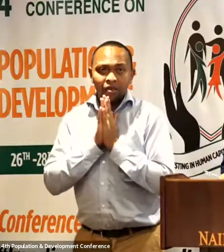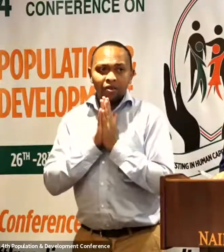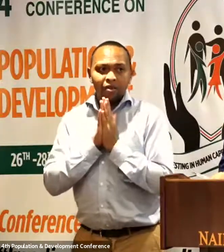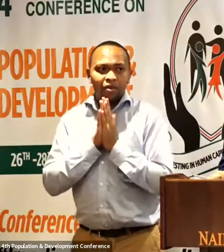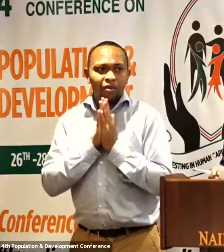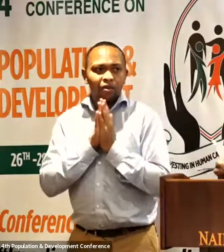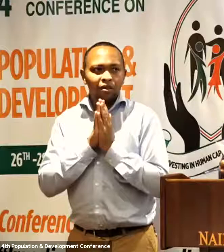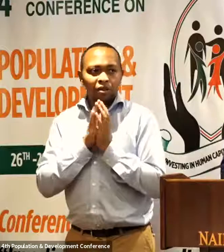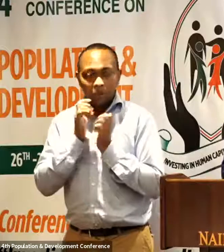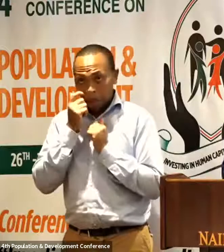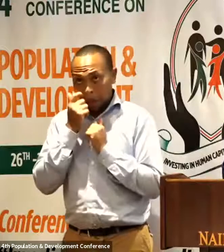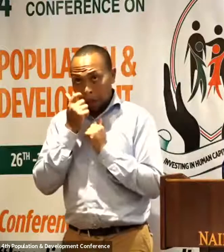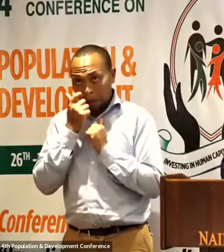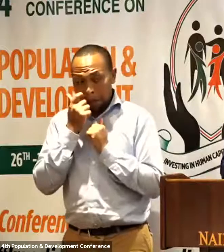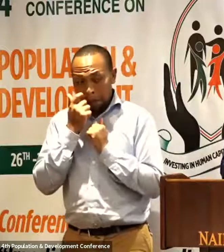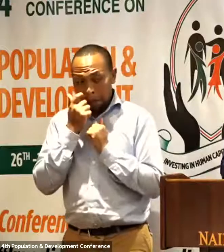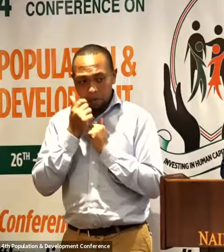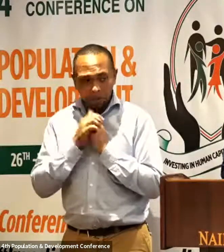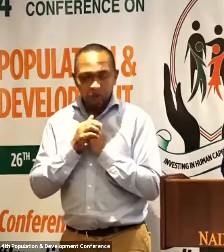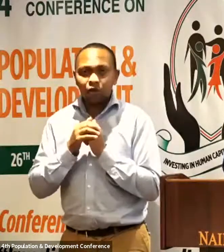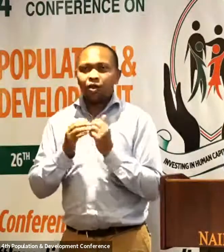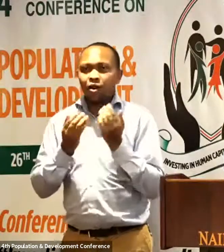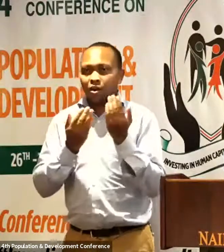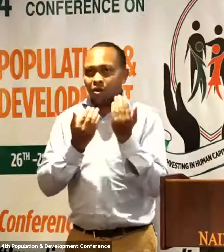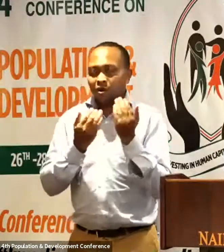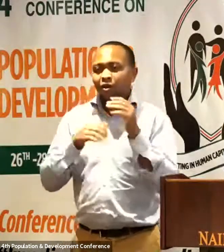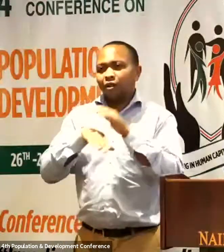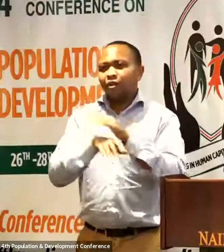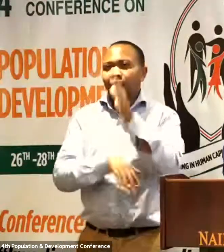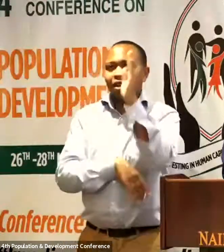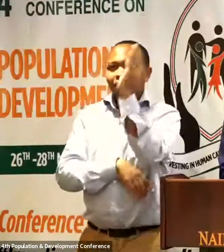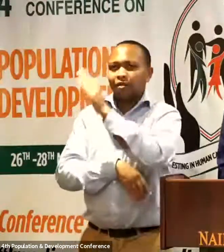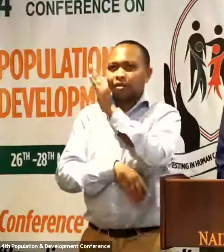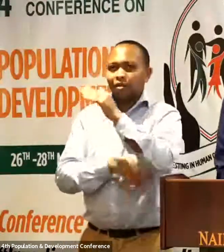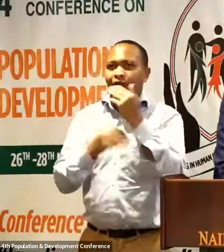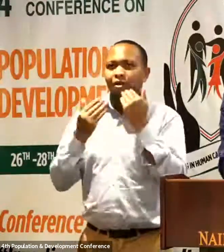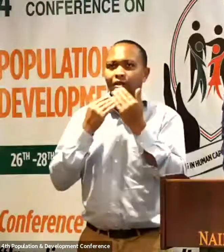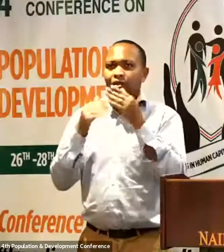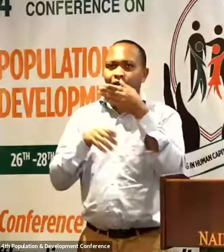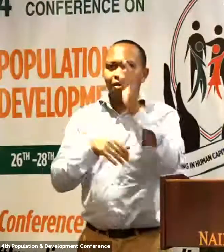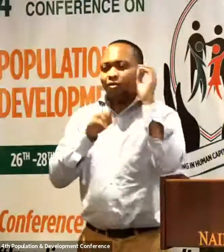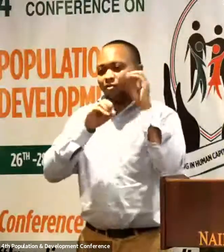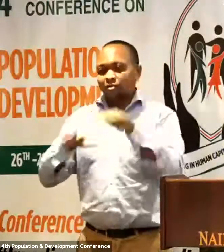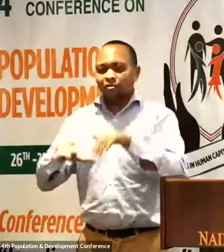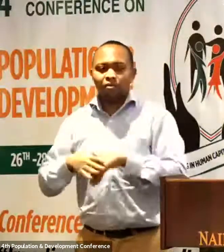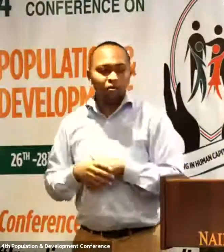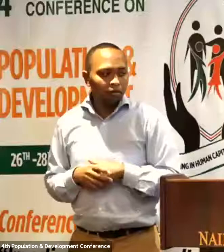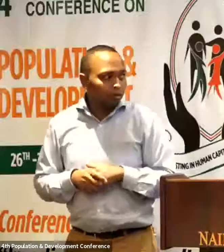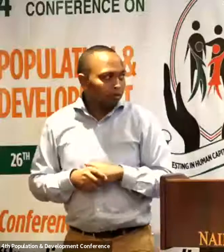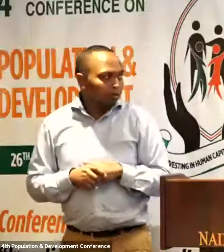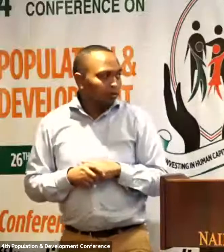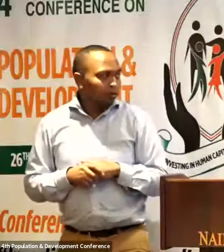Sam. And we want to wish you good afternoon. Thank you very much. God bless you.